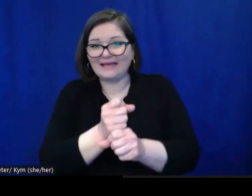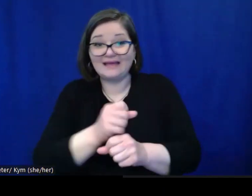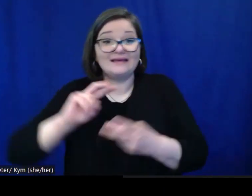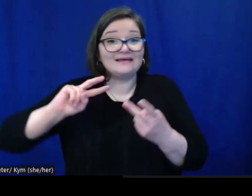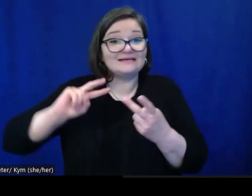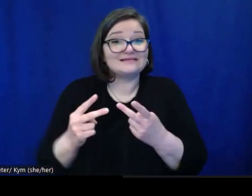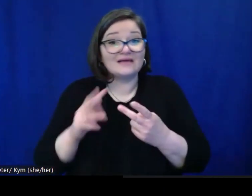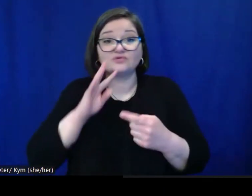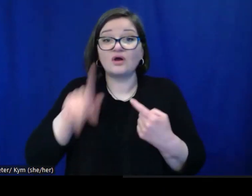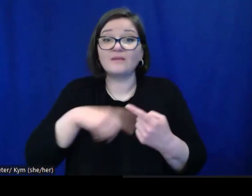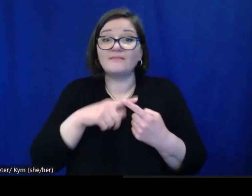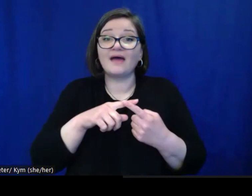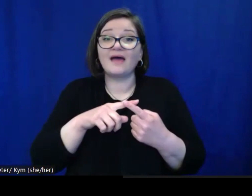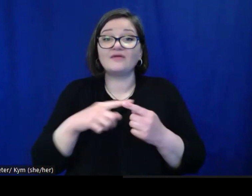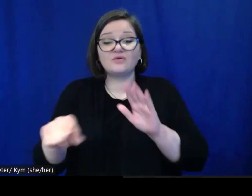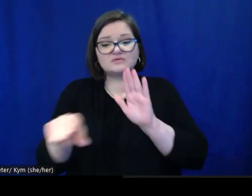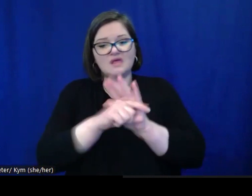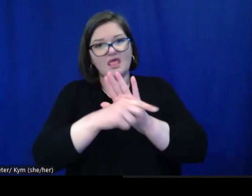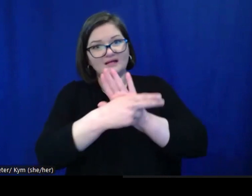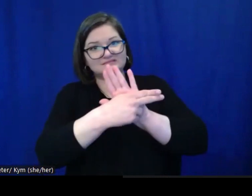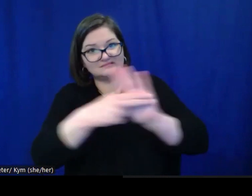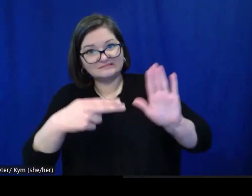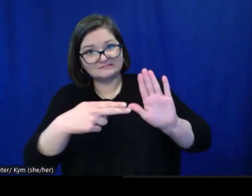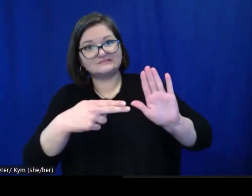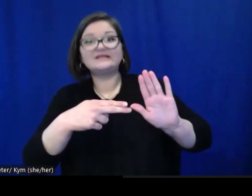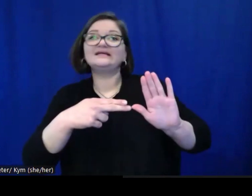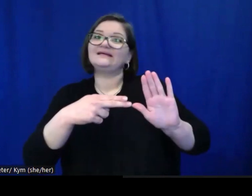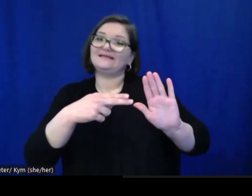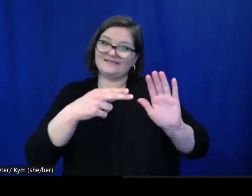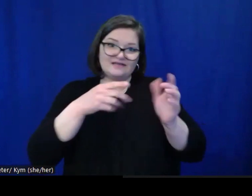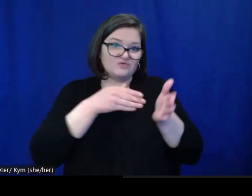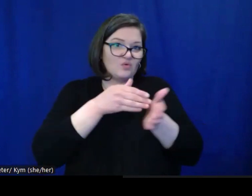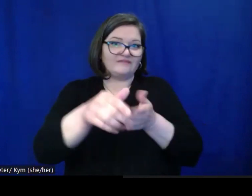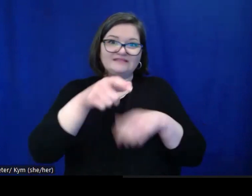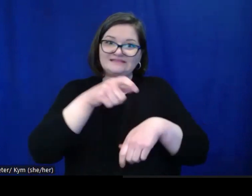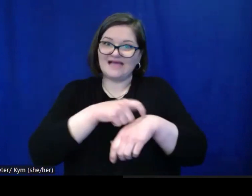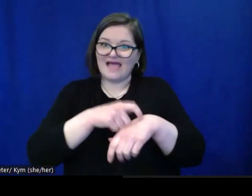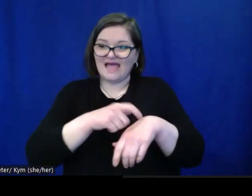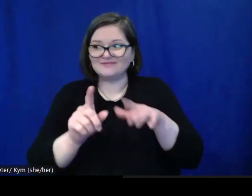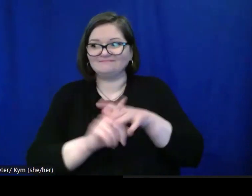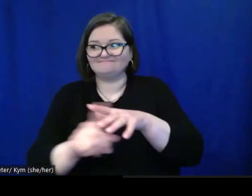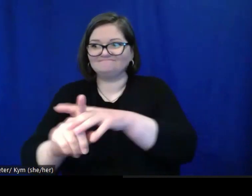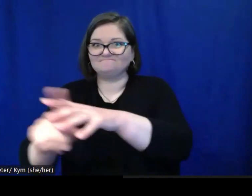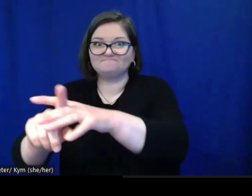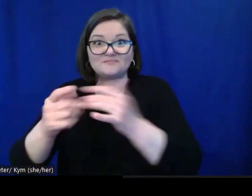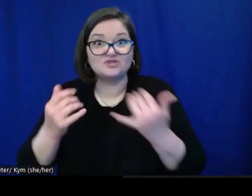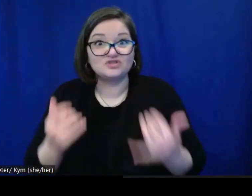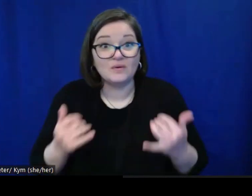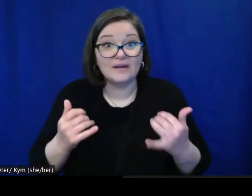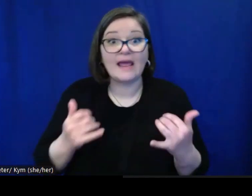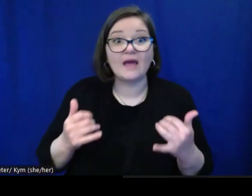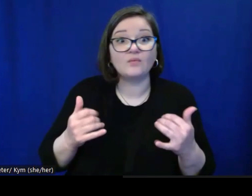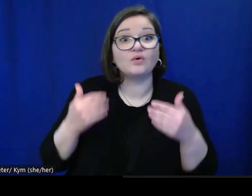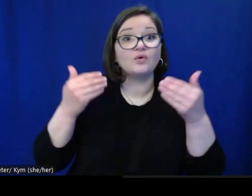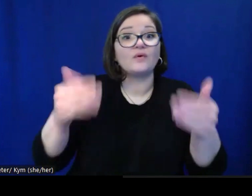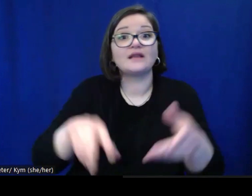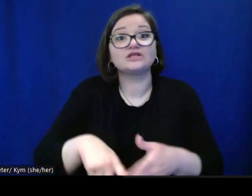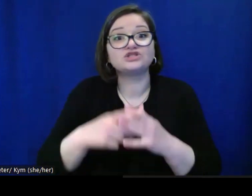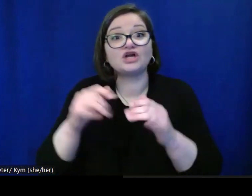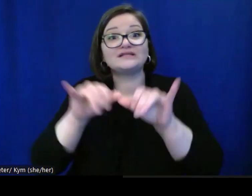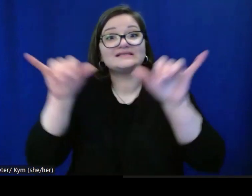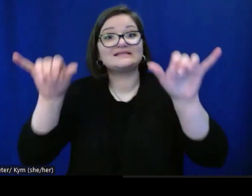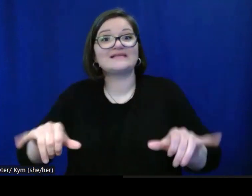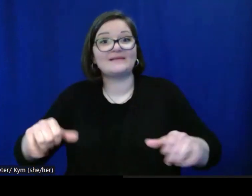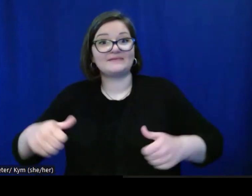the stereotypes and stigmas that come into play. And now we're going to go into the systemic